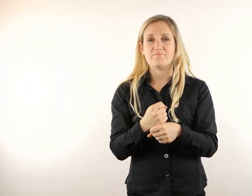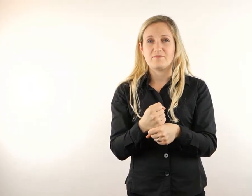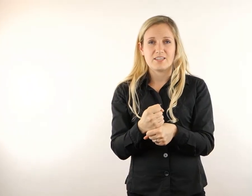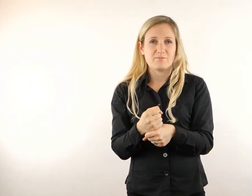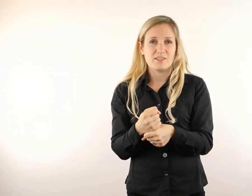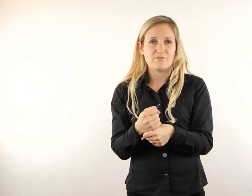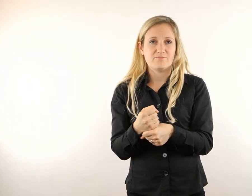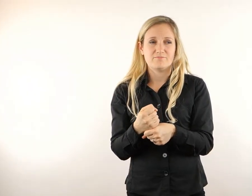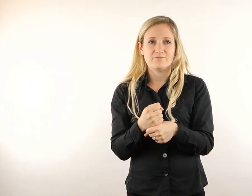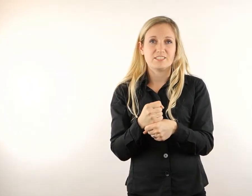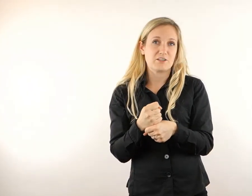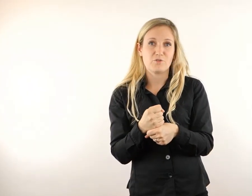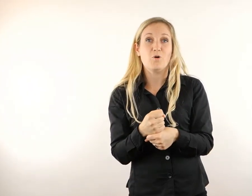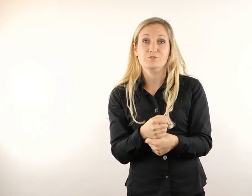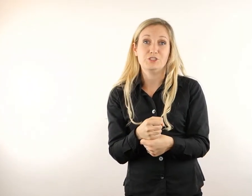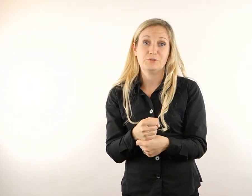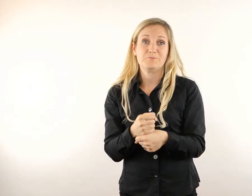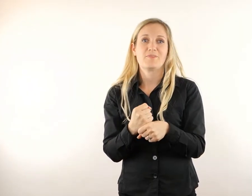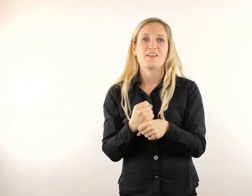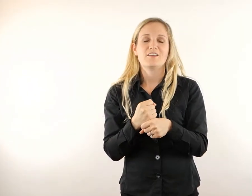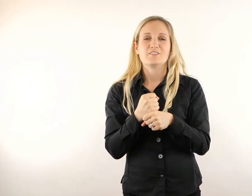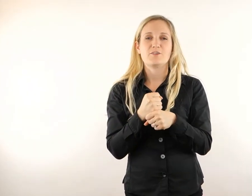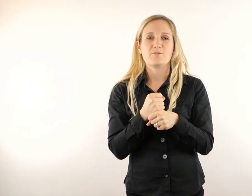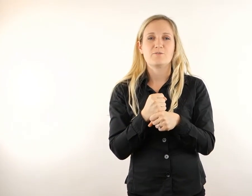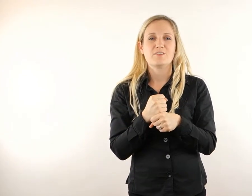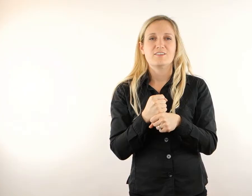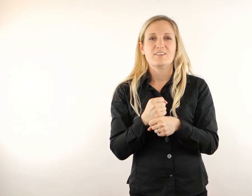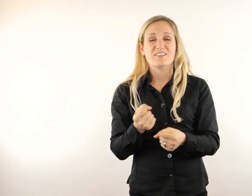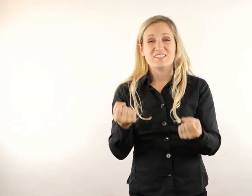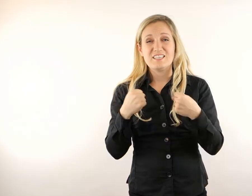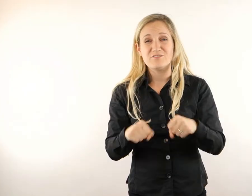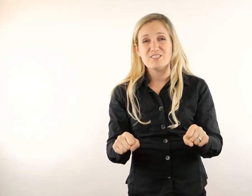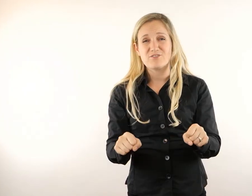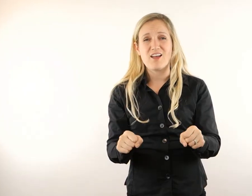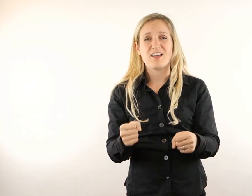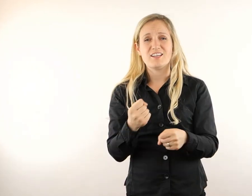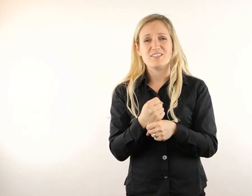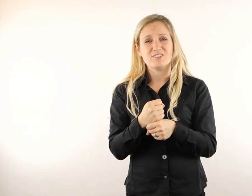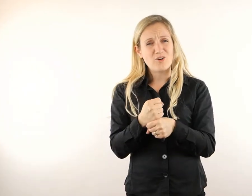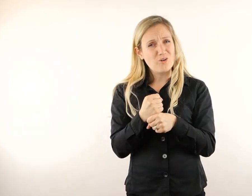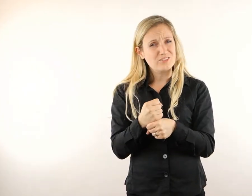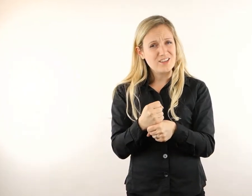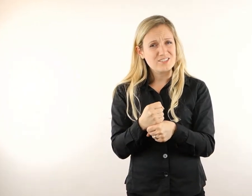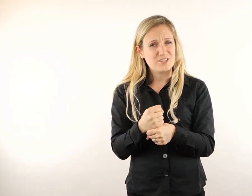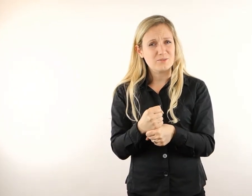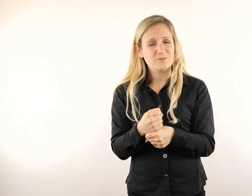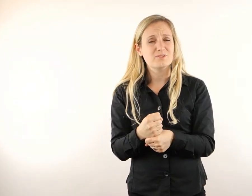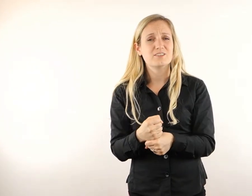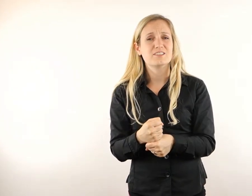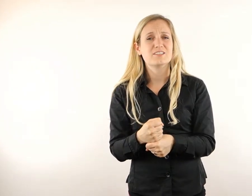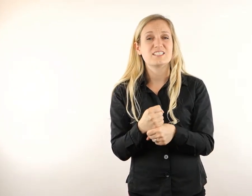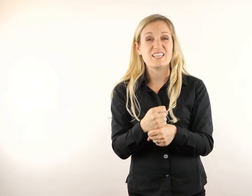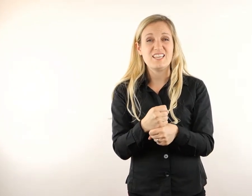it can be the sign for hold too. So he really tried to hold on to